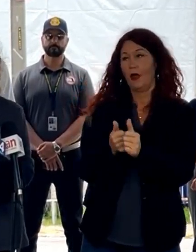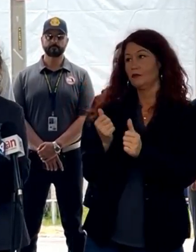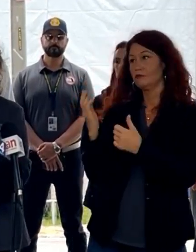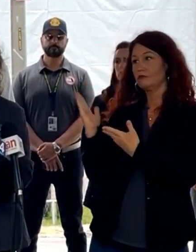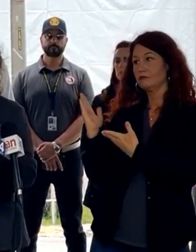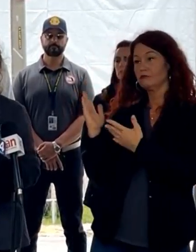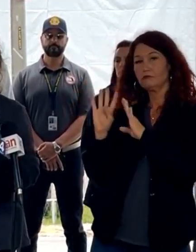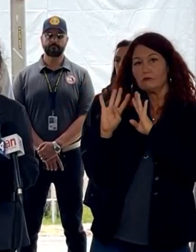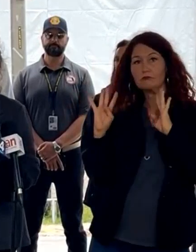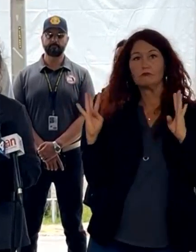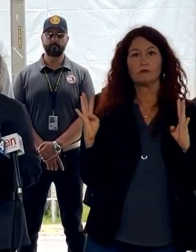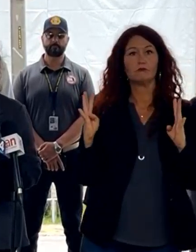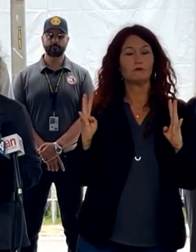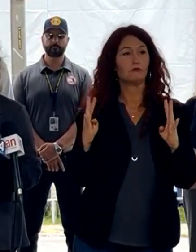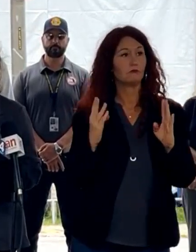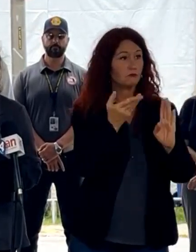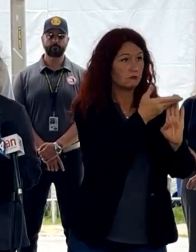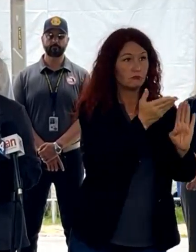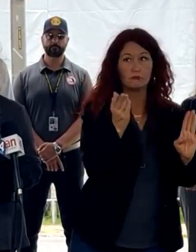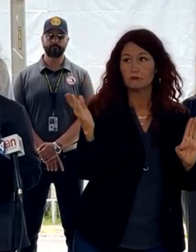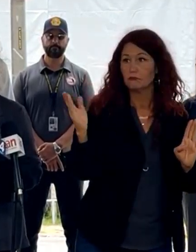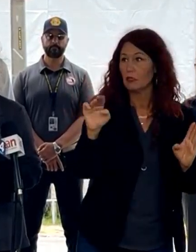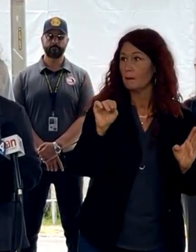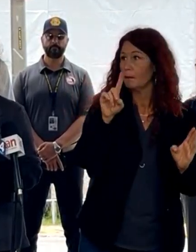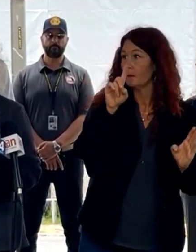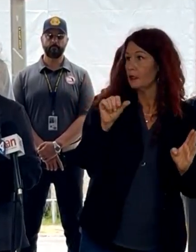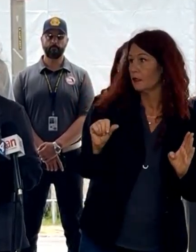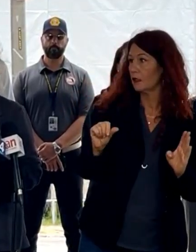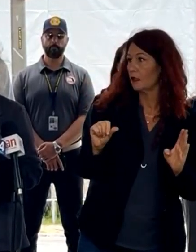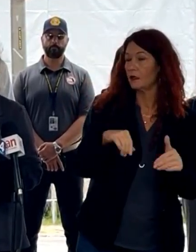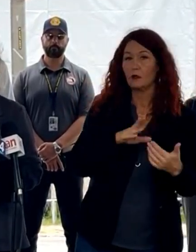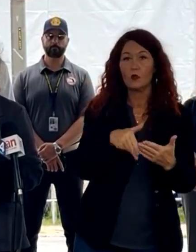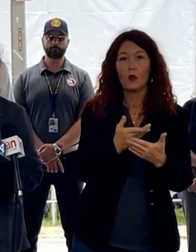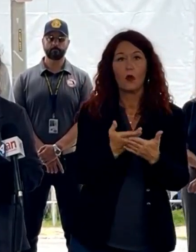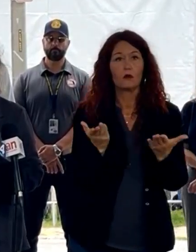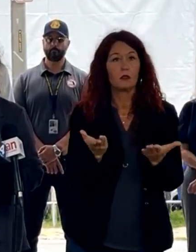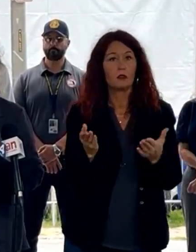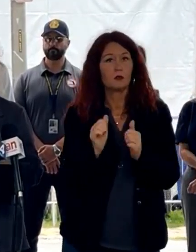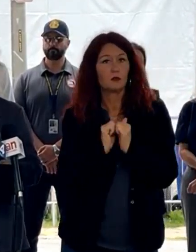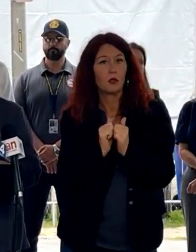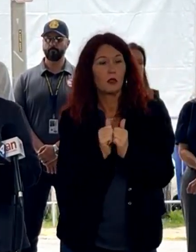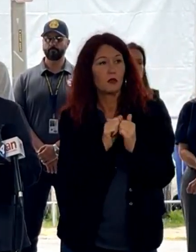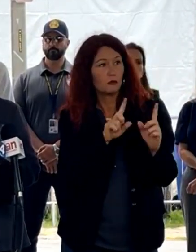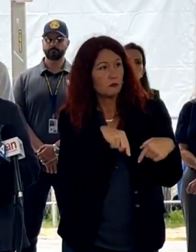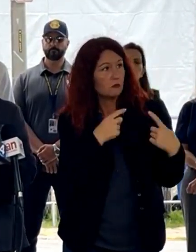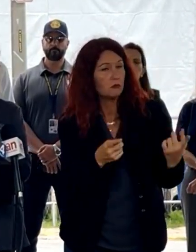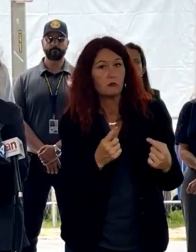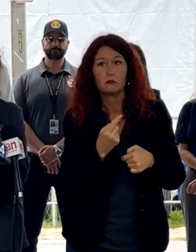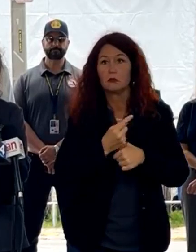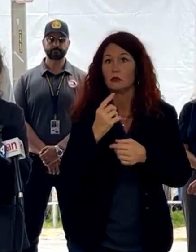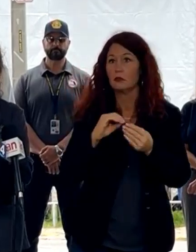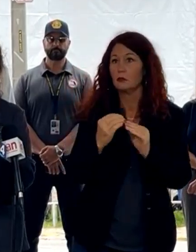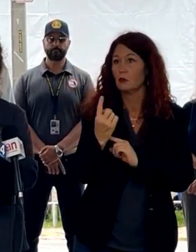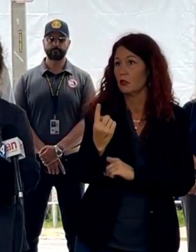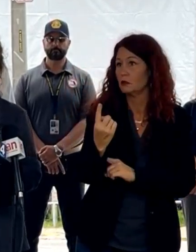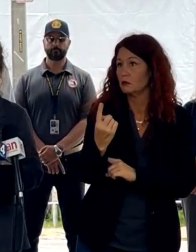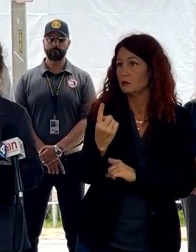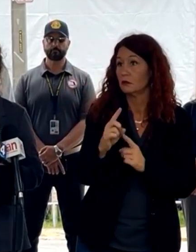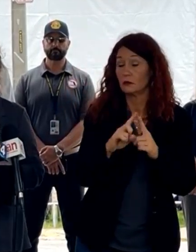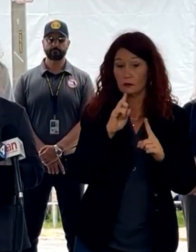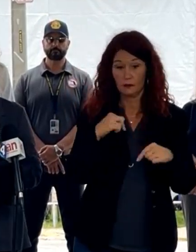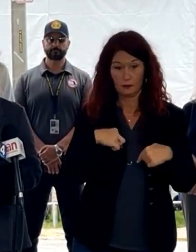community, for you, the media, standing with our community. We've all been here together since day one. Whether you see me here or you see me on the